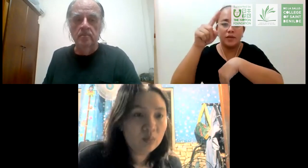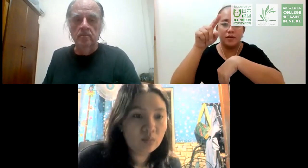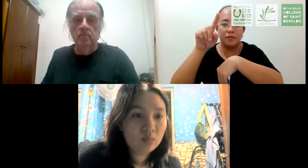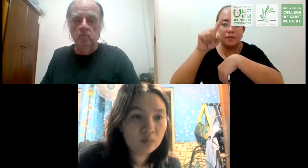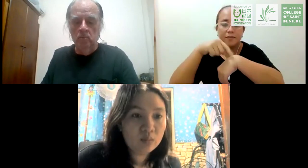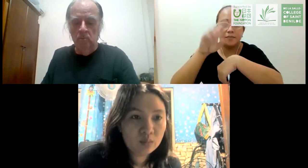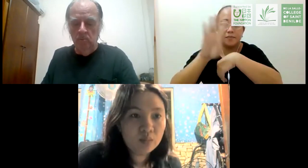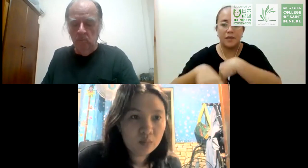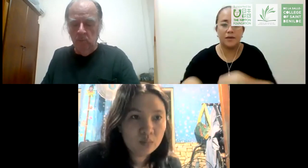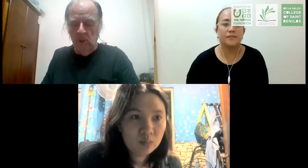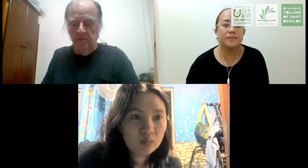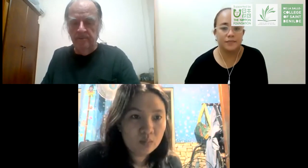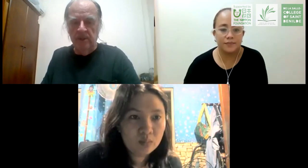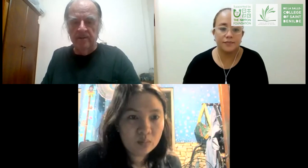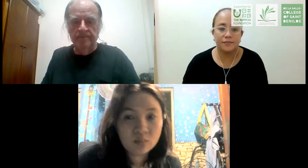150? Okay. Yeah.